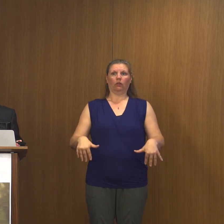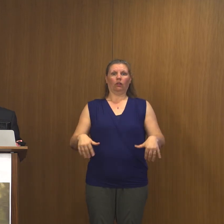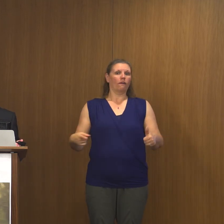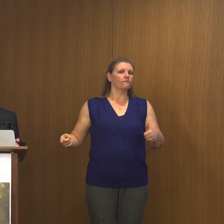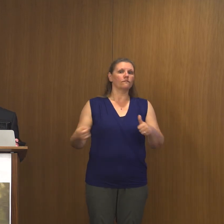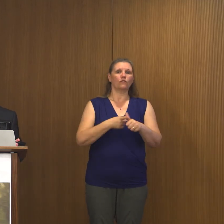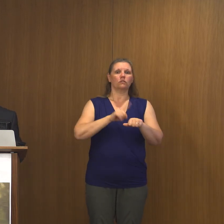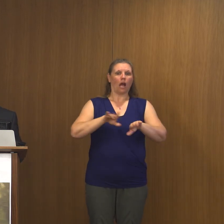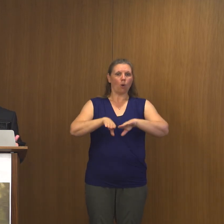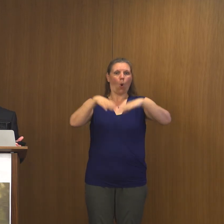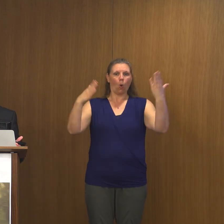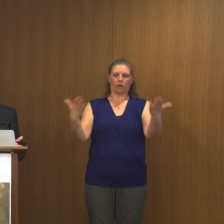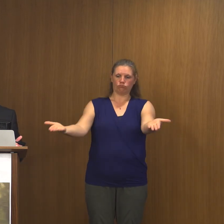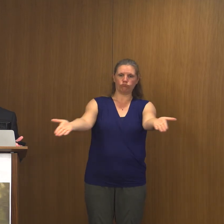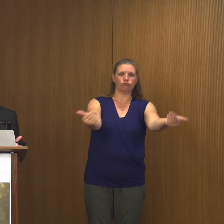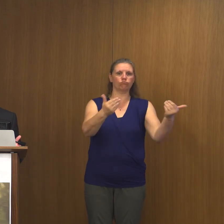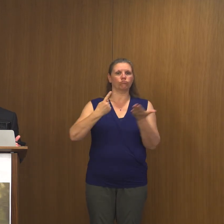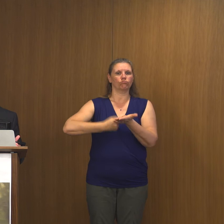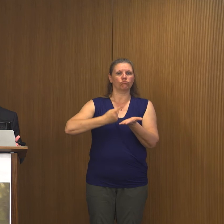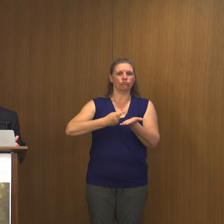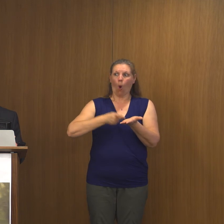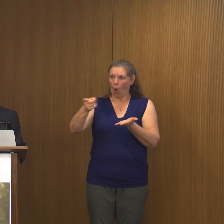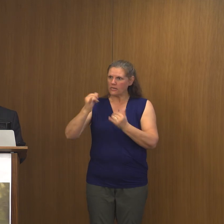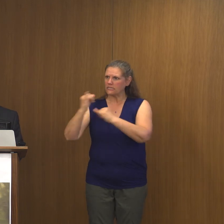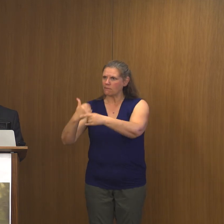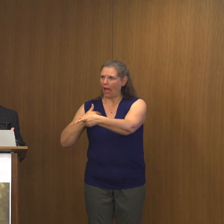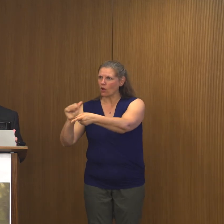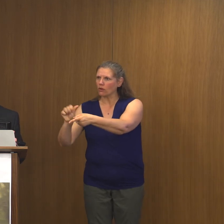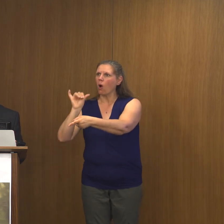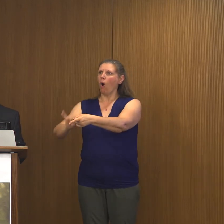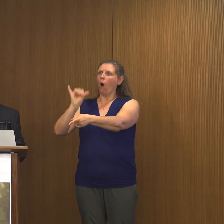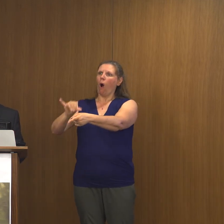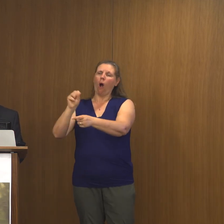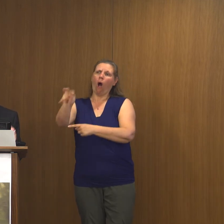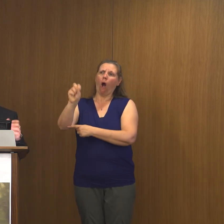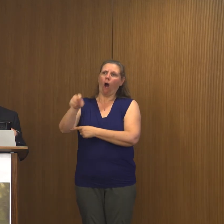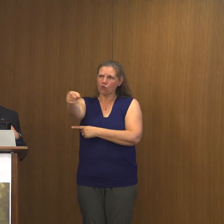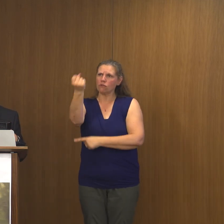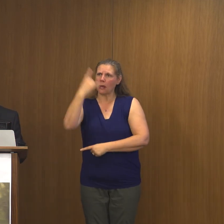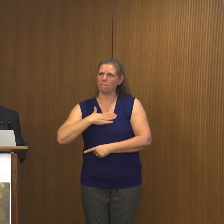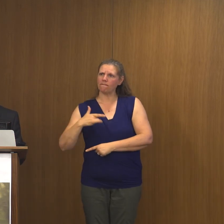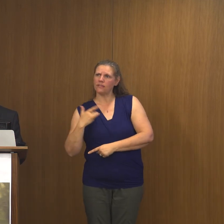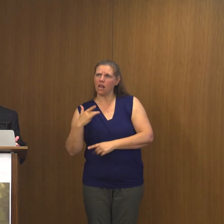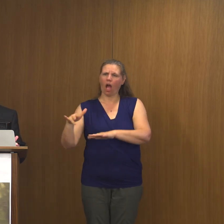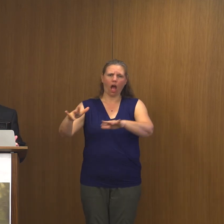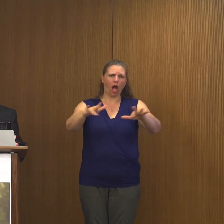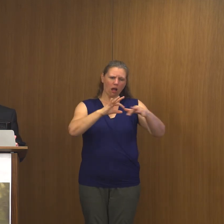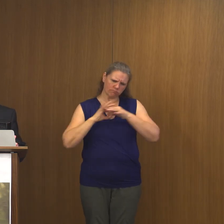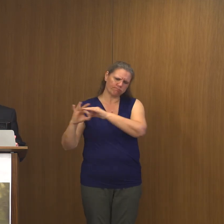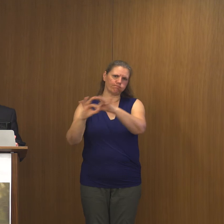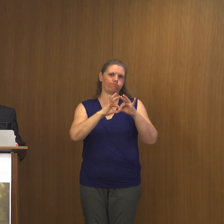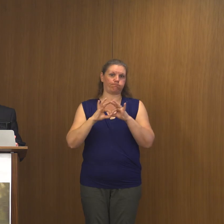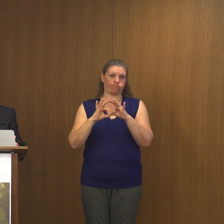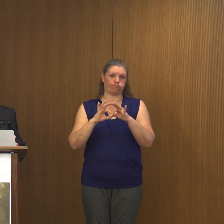a discussion like that they've ever been able to connect with another person that kind of just knows what's happening or has that deeper connection.